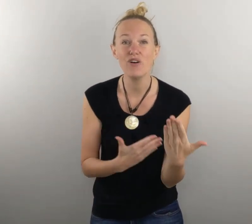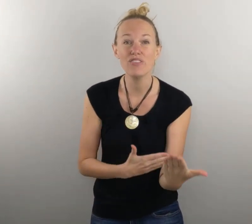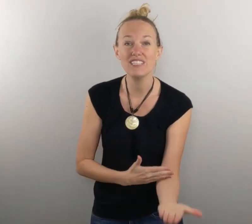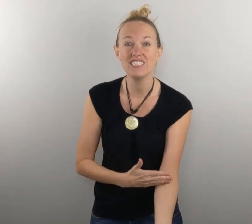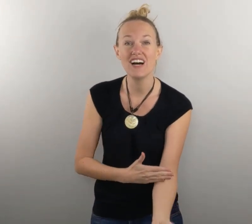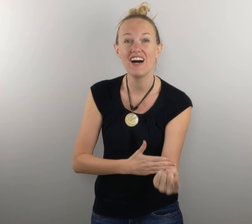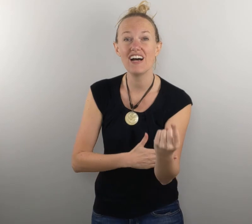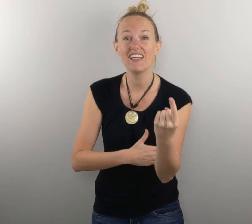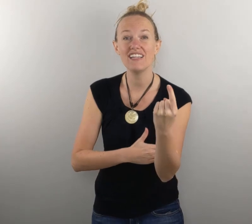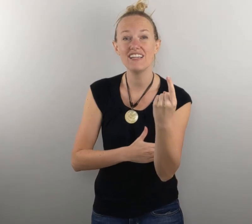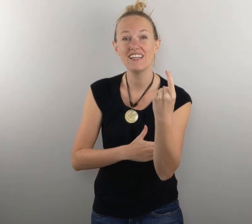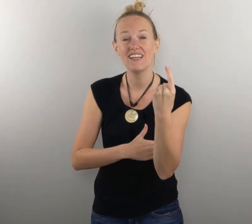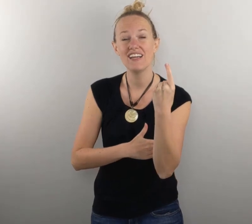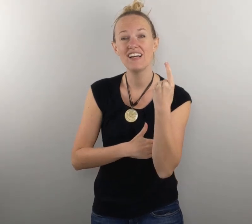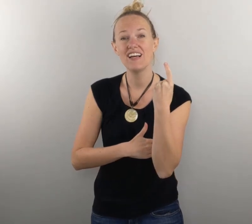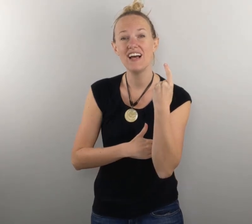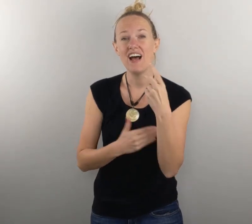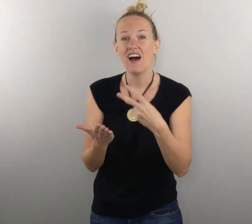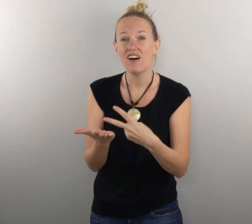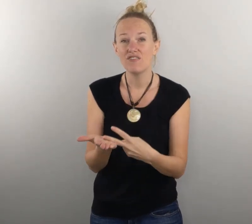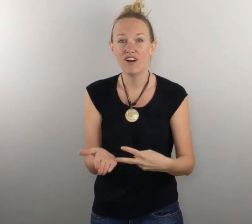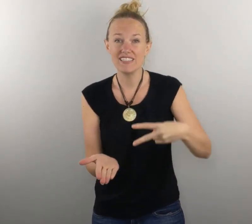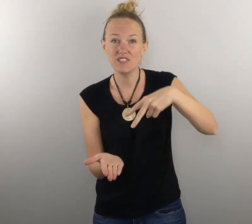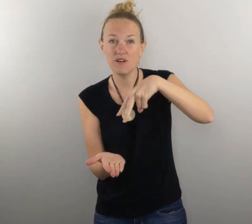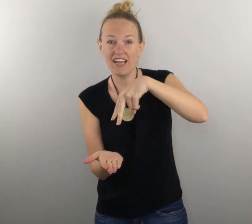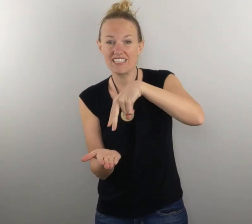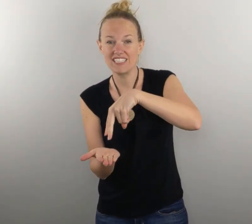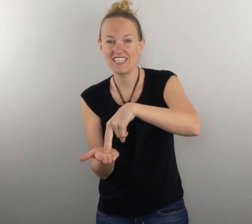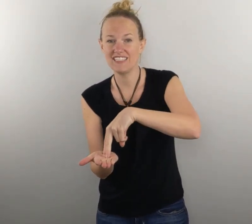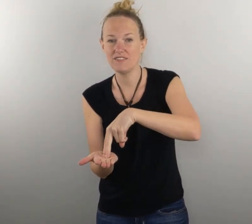the dawn of resurrection